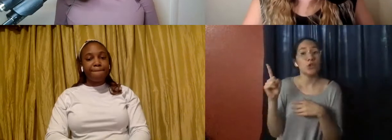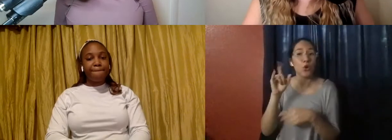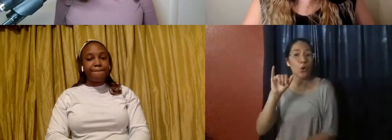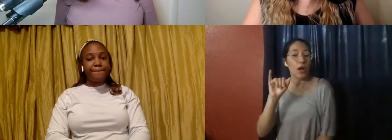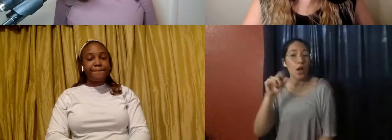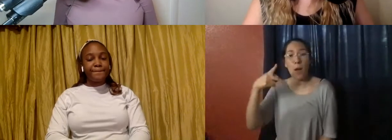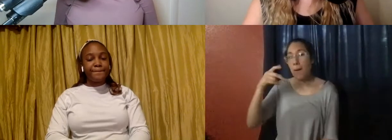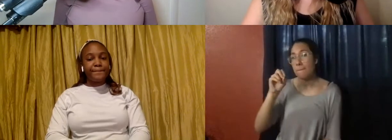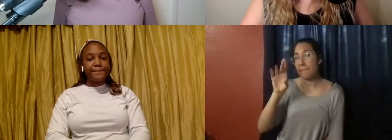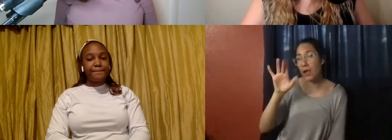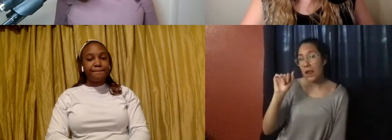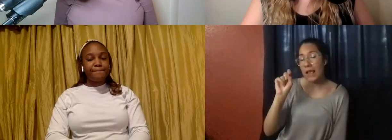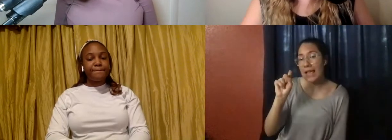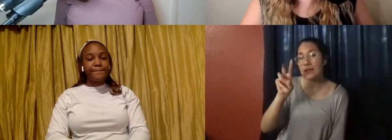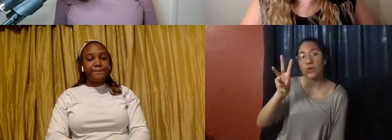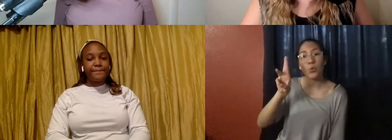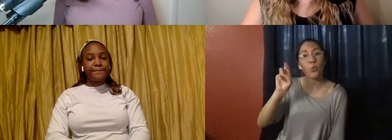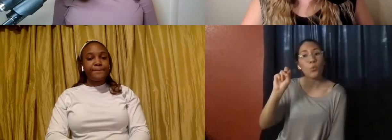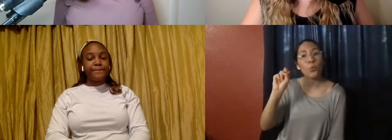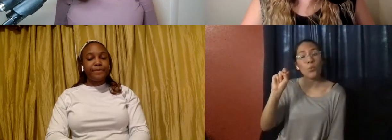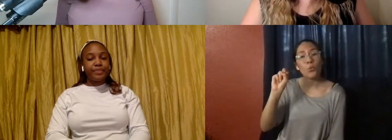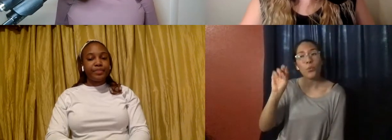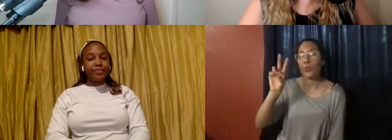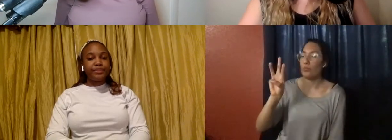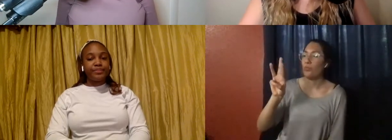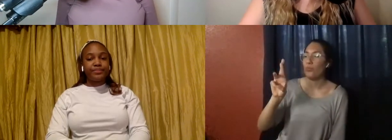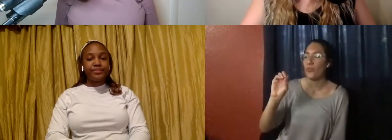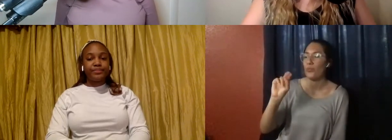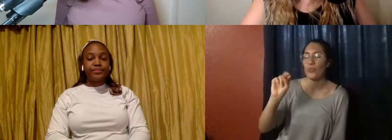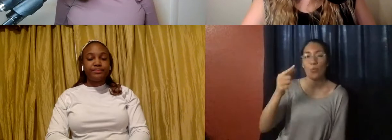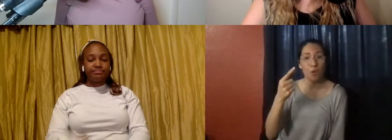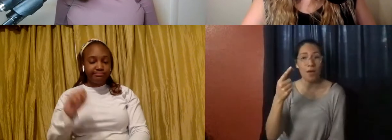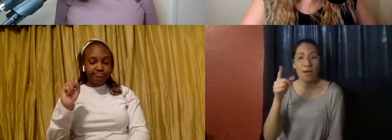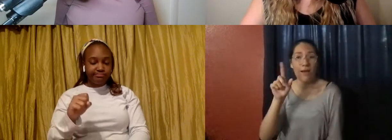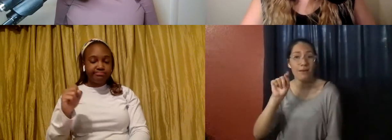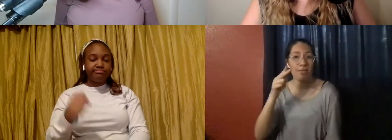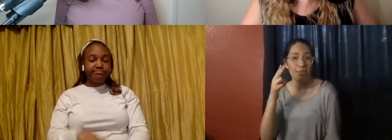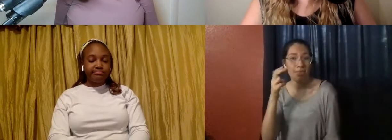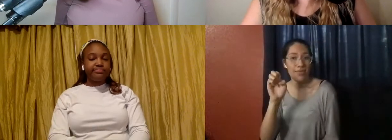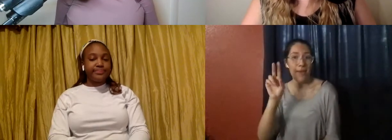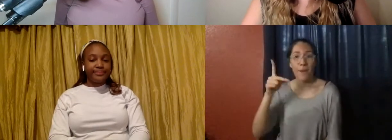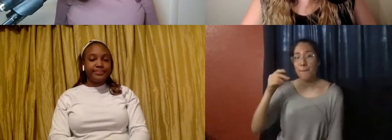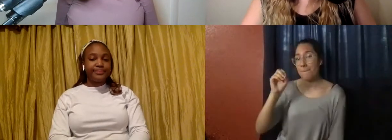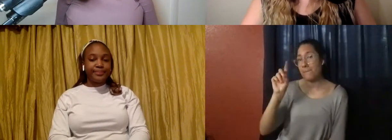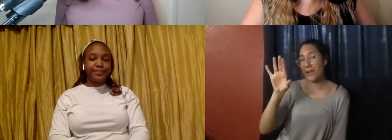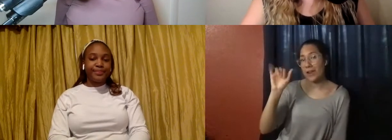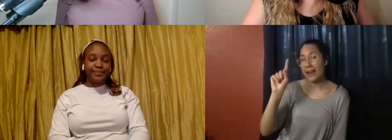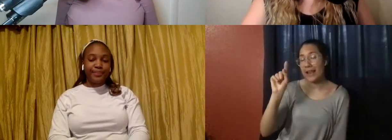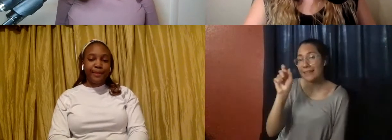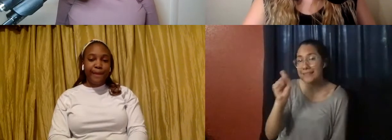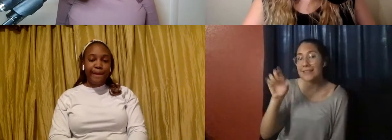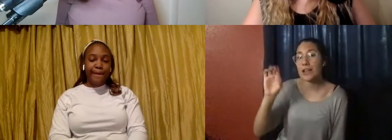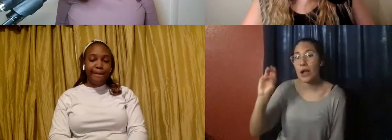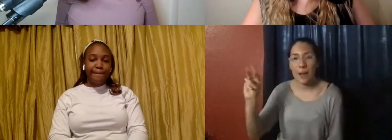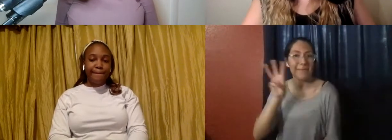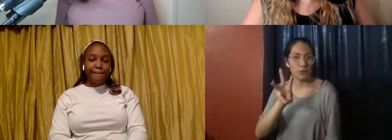our website, WrongThePodcast.com. And please subscribe and save wherever you get your podcasts and leave